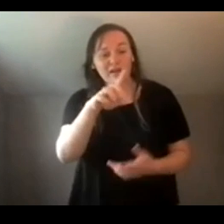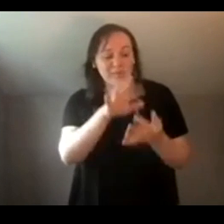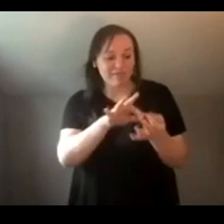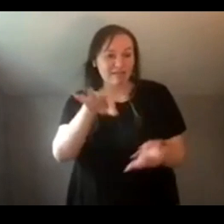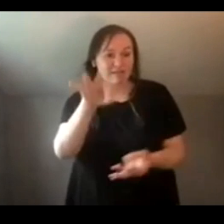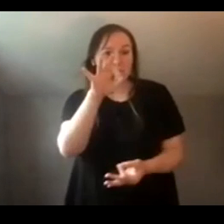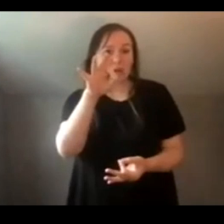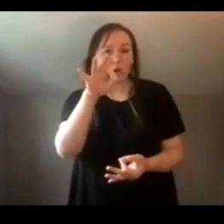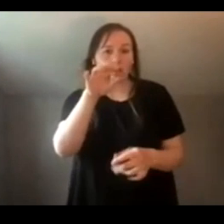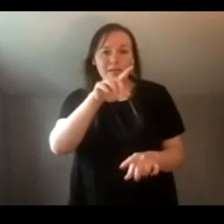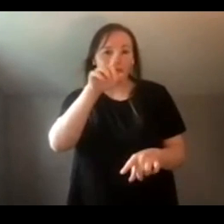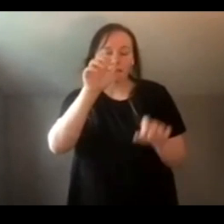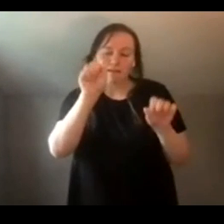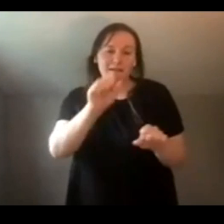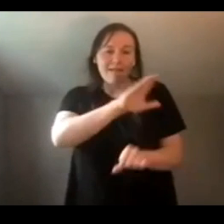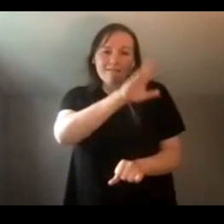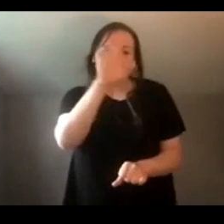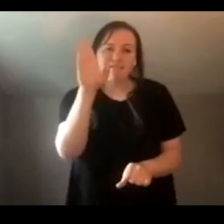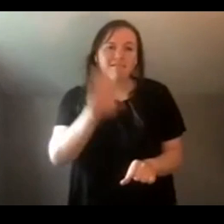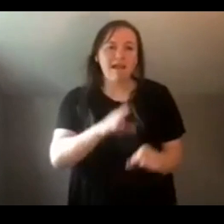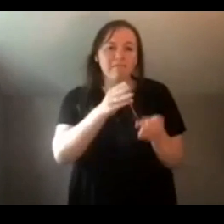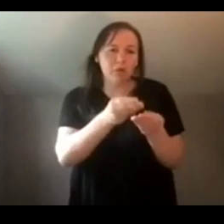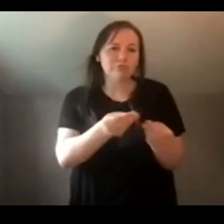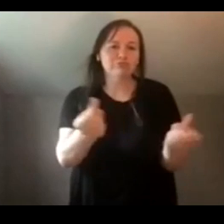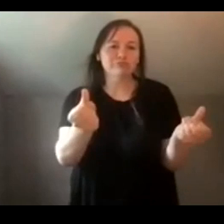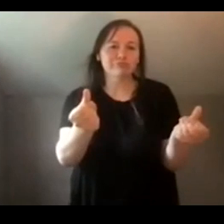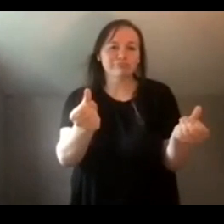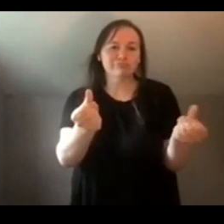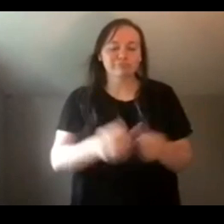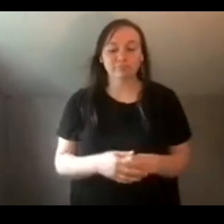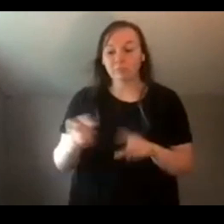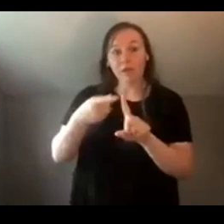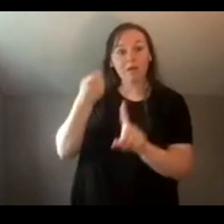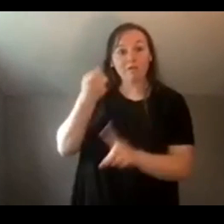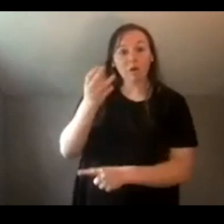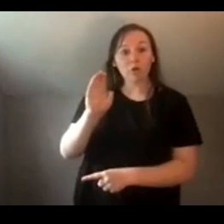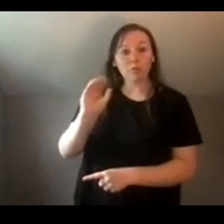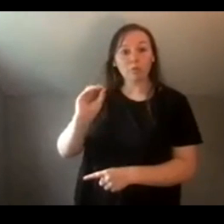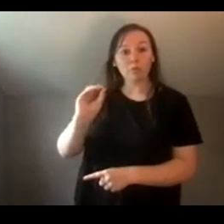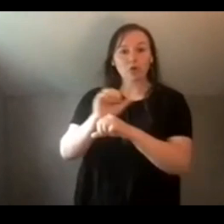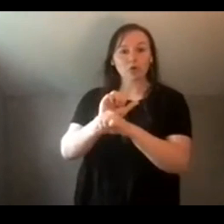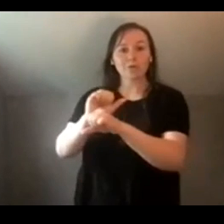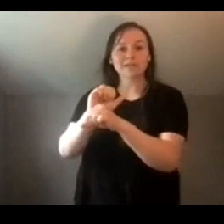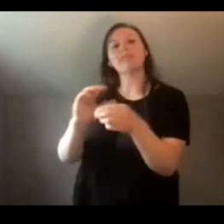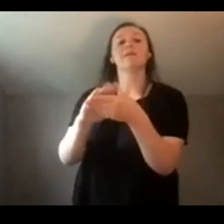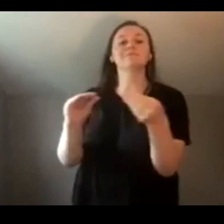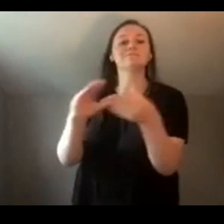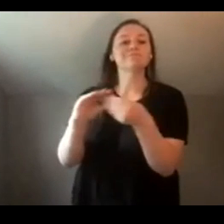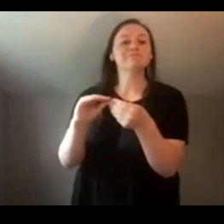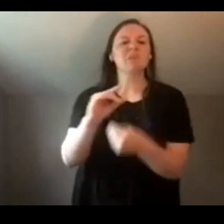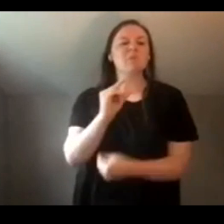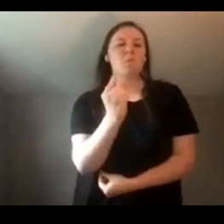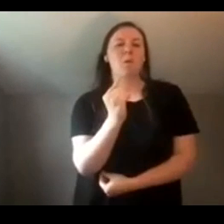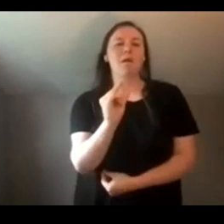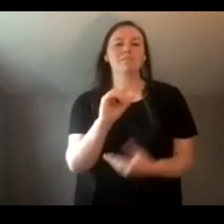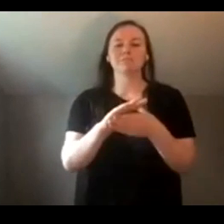extinguished. From the Missouri slave narratives emerges a little-known story of